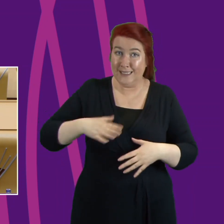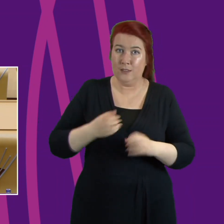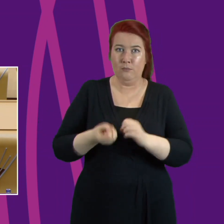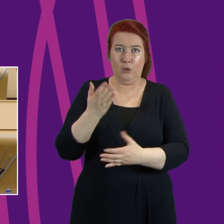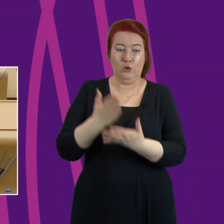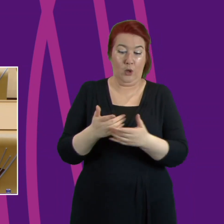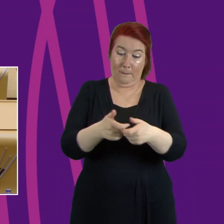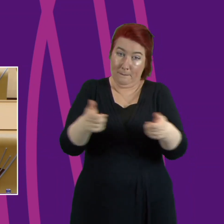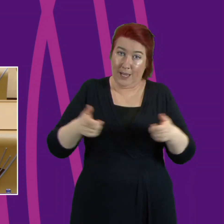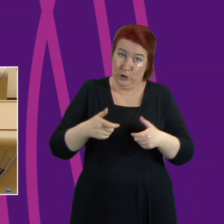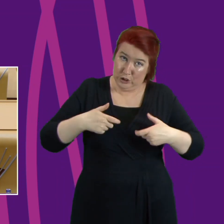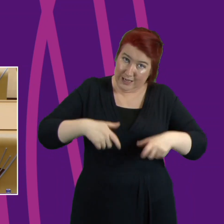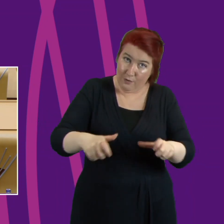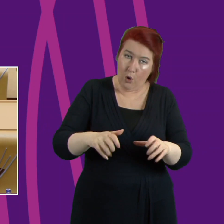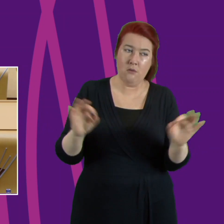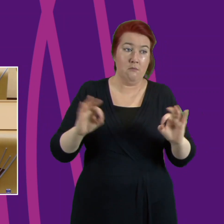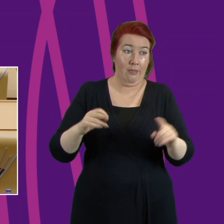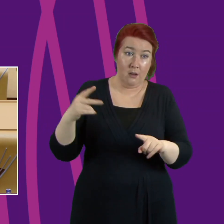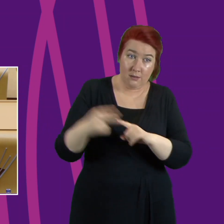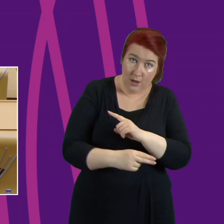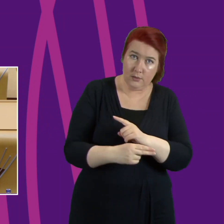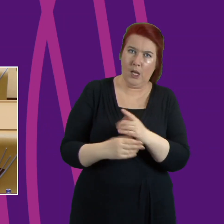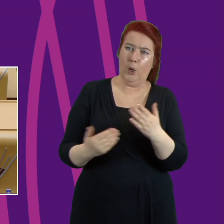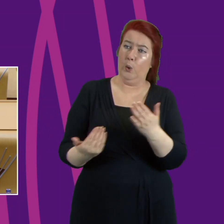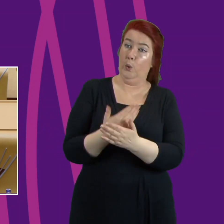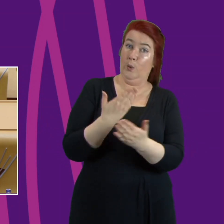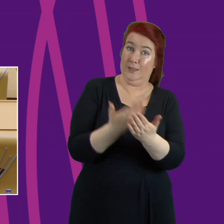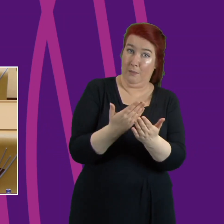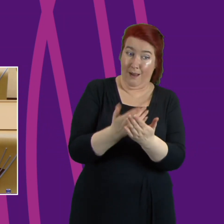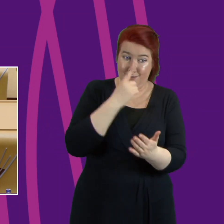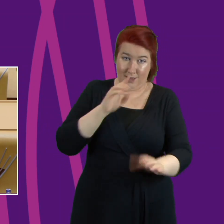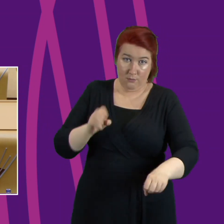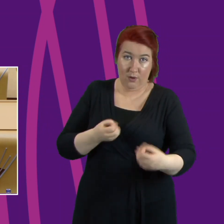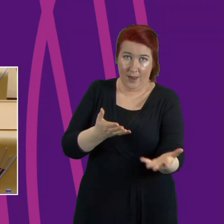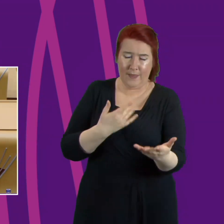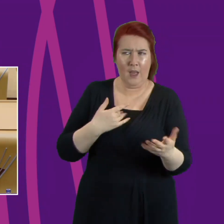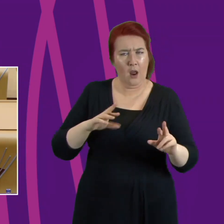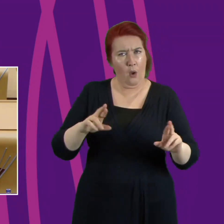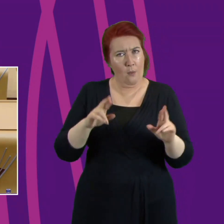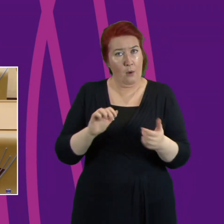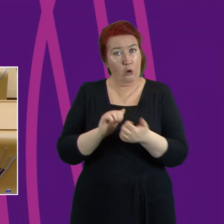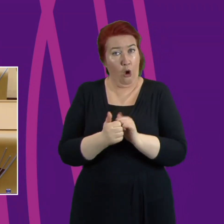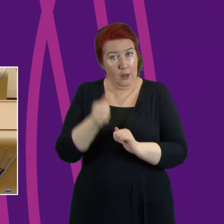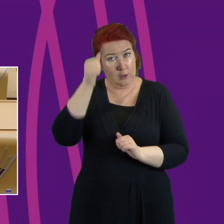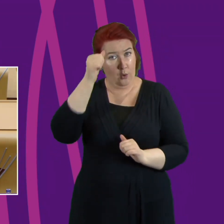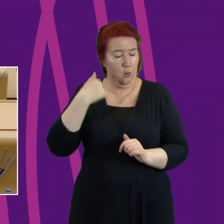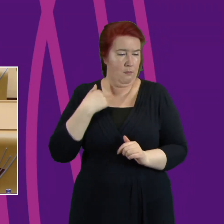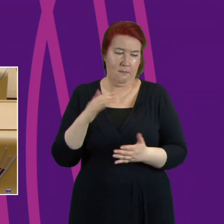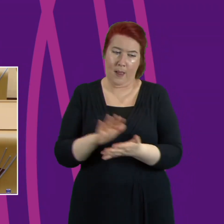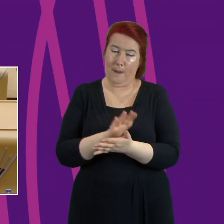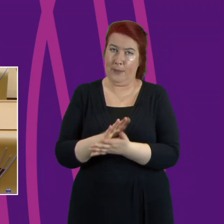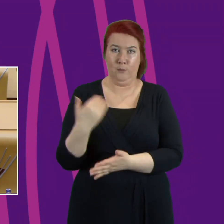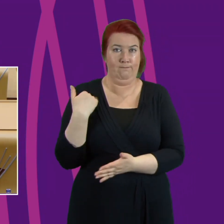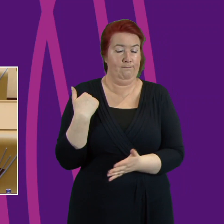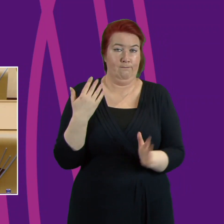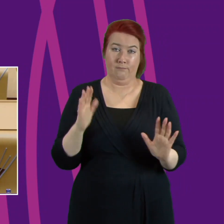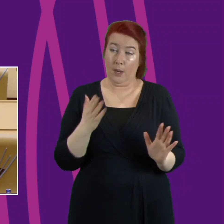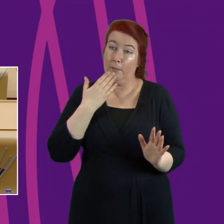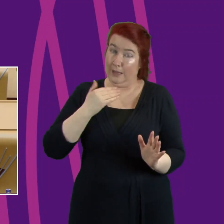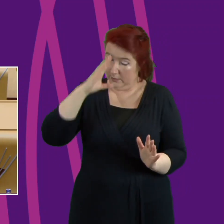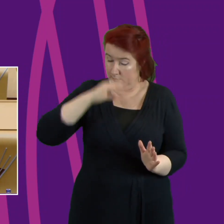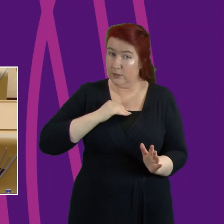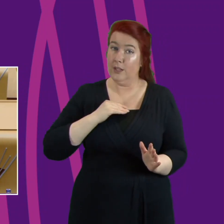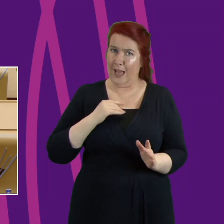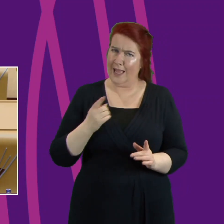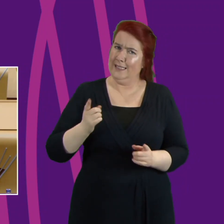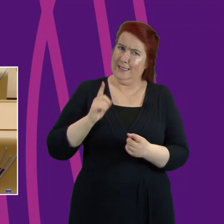cut and new demand is met, then I hope colleagues in the sector know that my door is always open, and I expect them to come